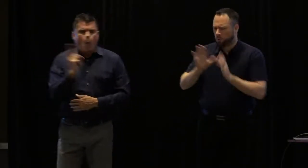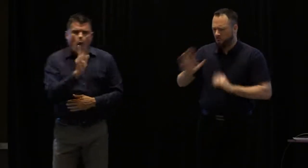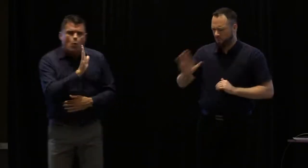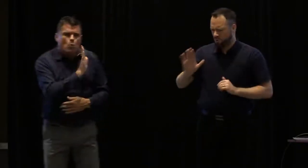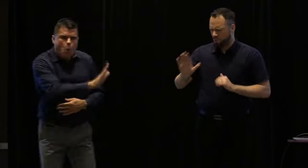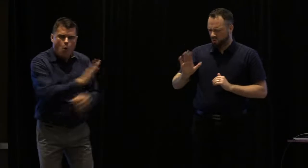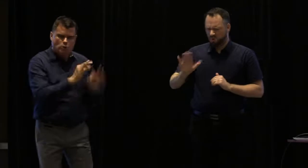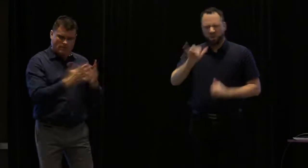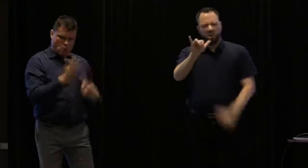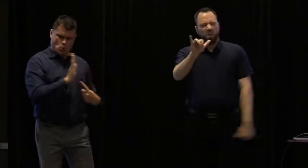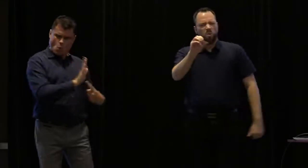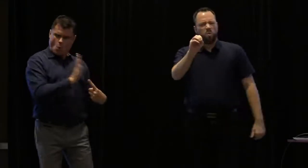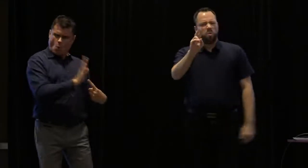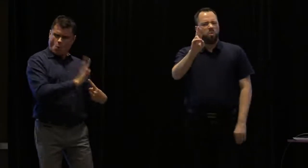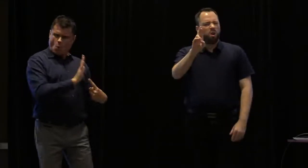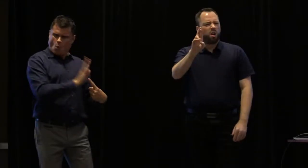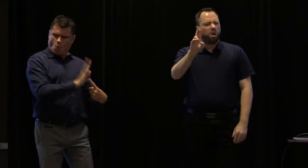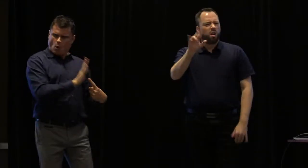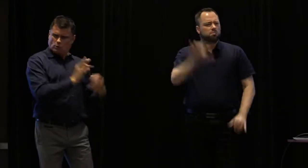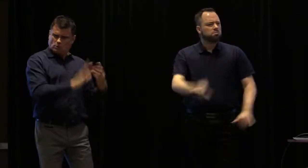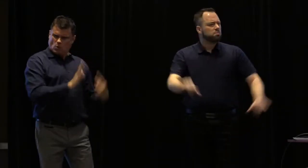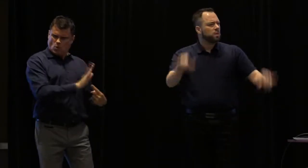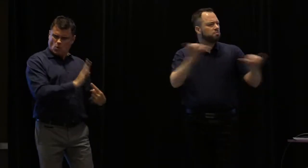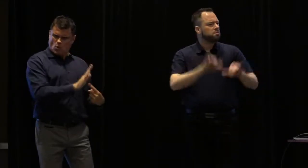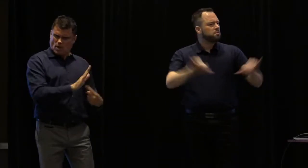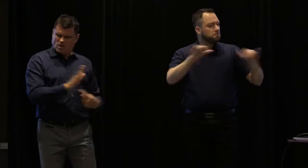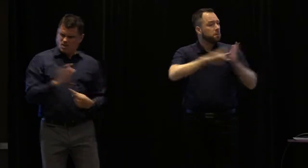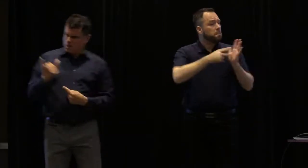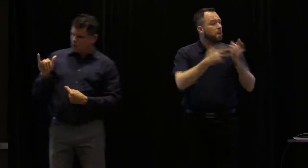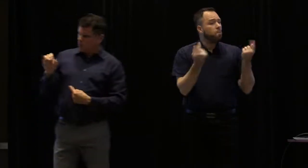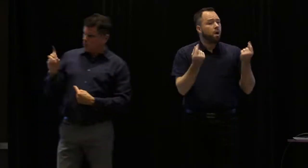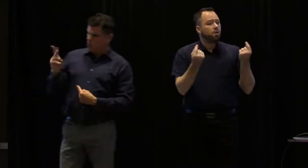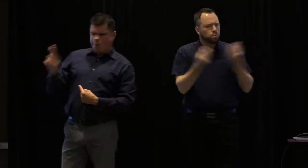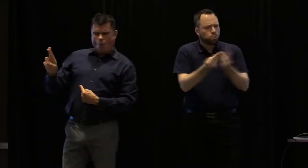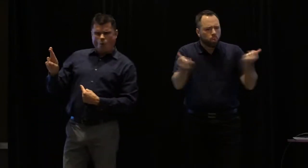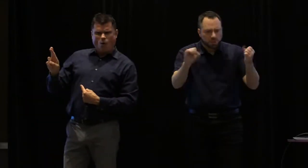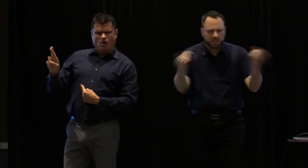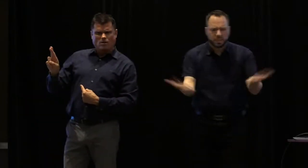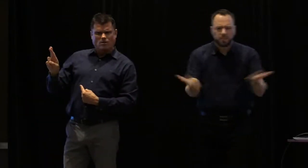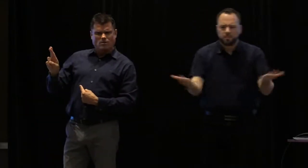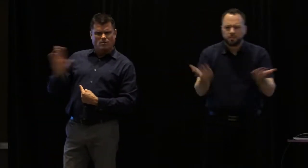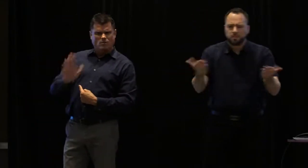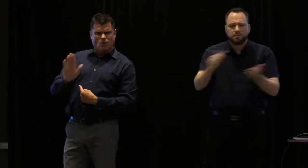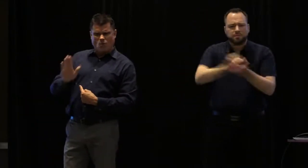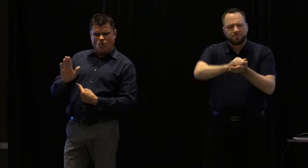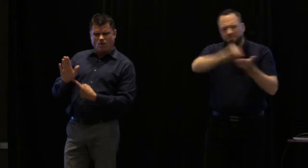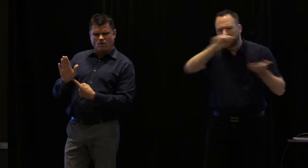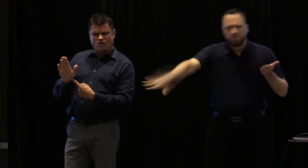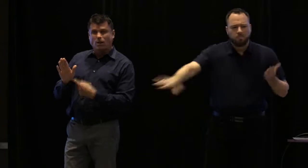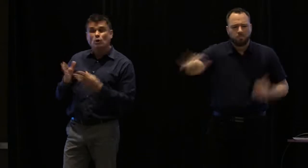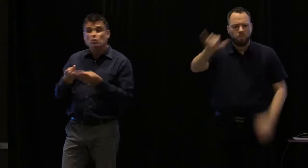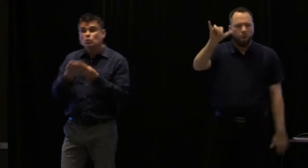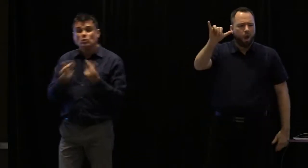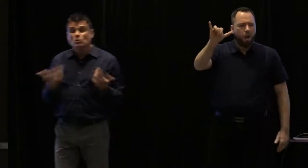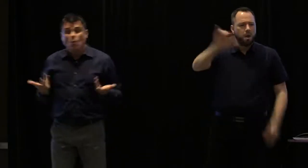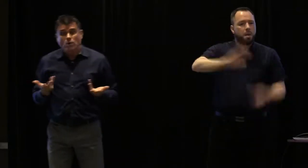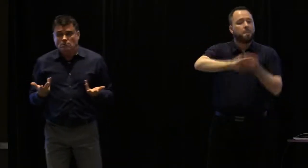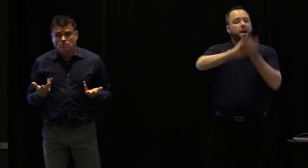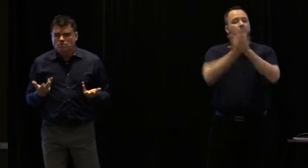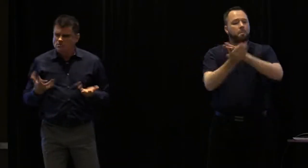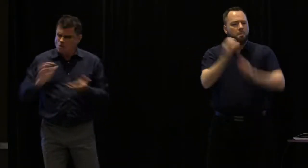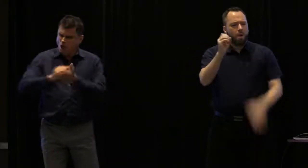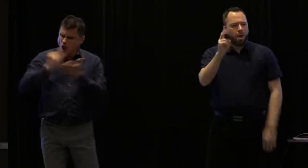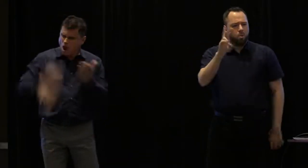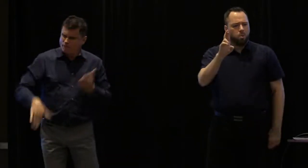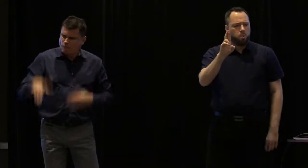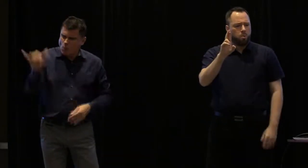Where's your interpreter when I arrive somewhere? That word your comes up again and again. But I think our solution